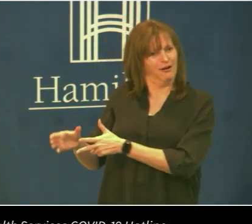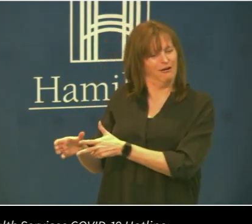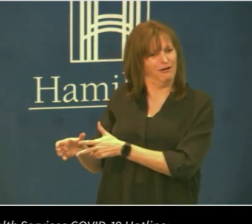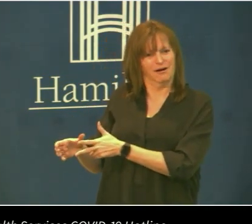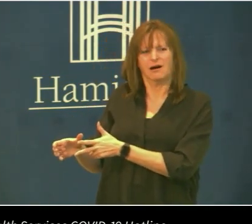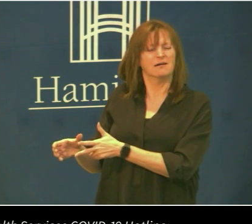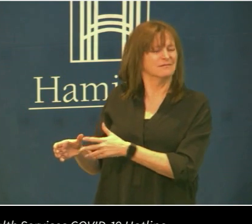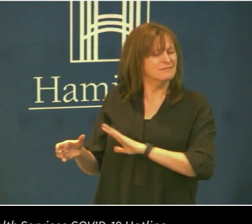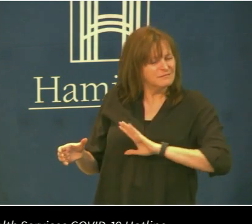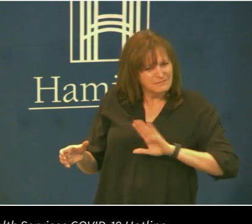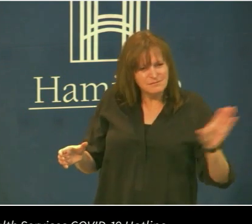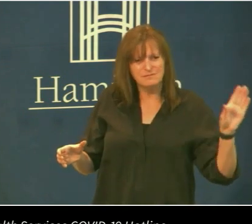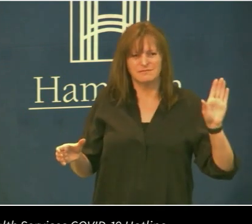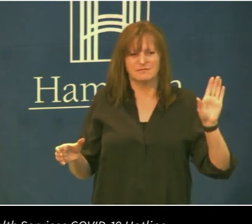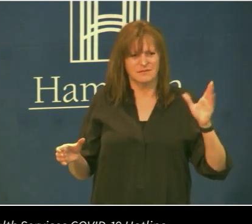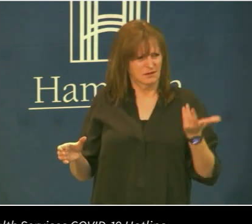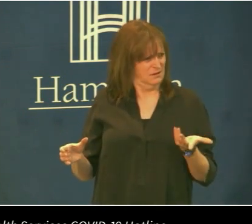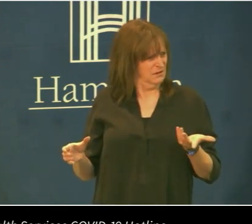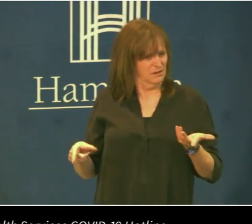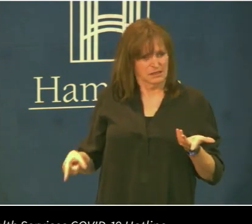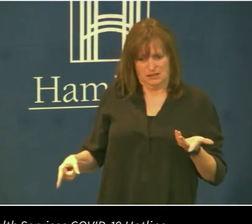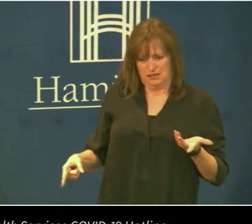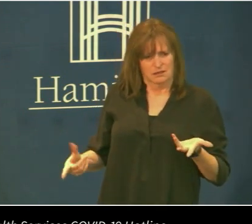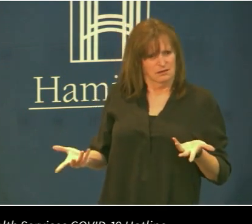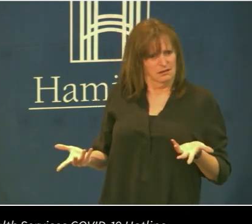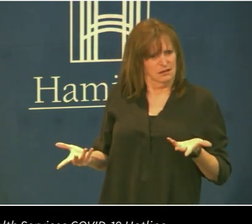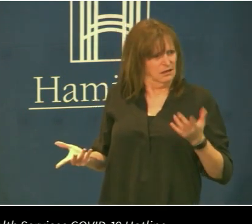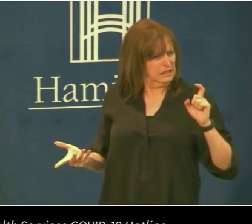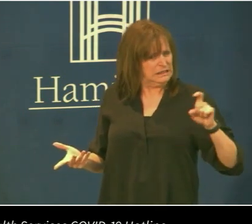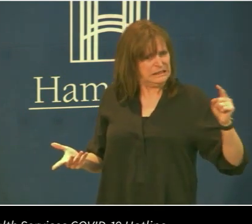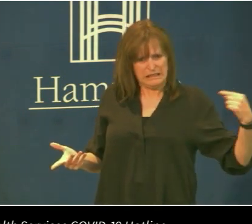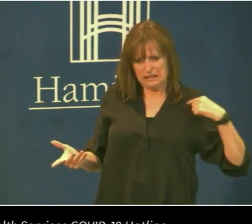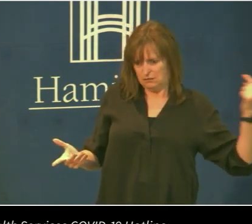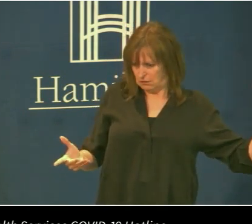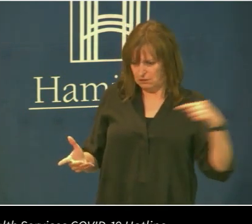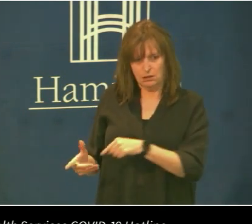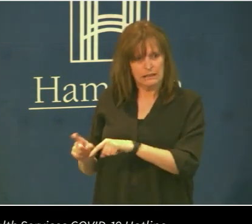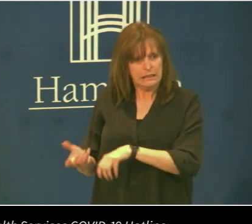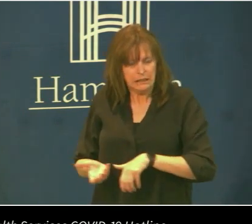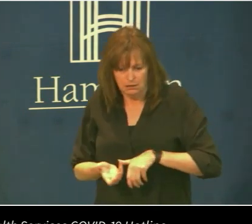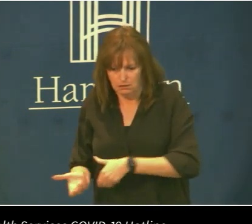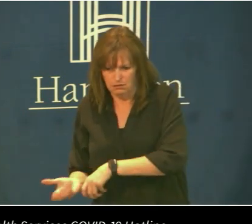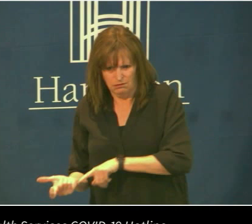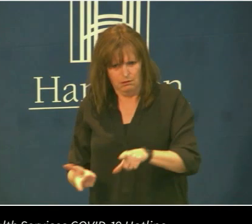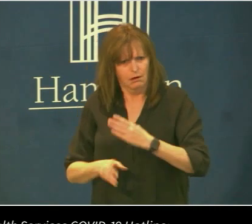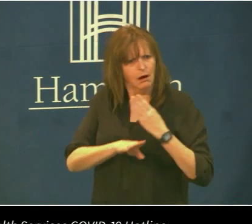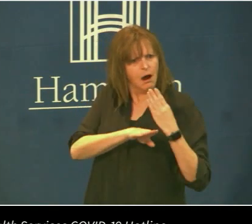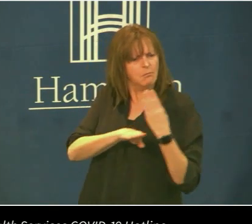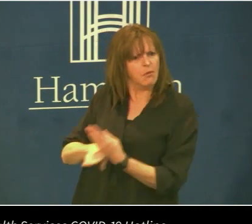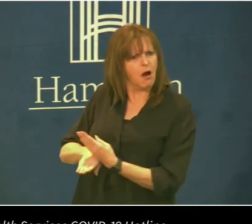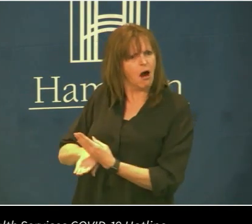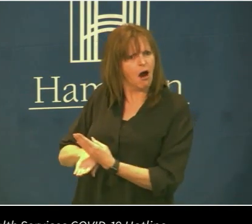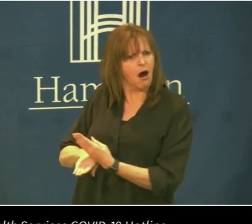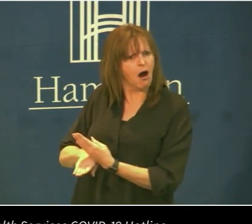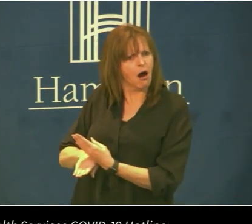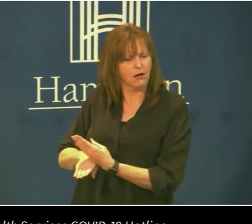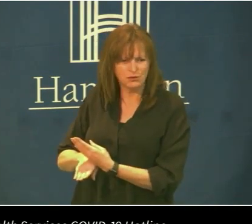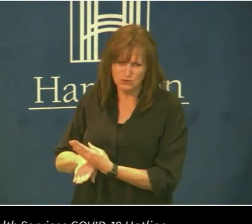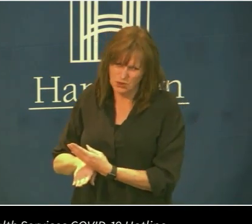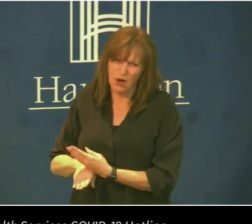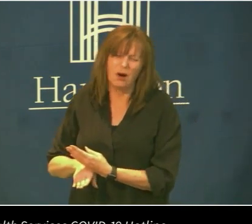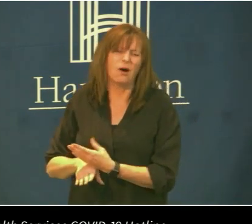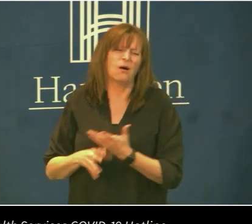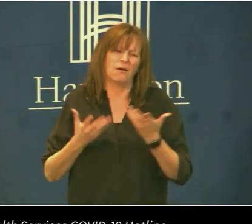make sure that we're kept safe. And when our folks are enforcing, they're doing so because vehicles are placed